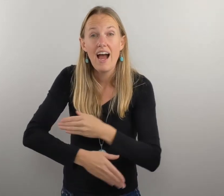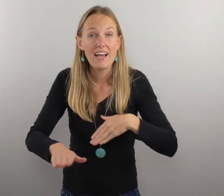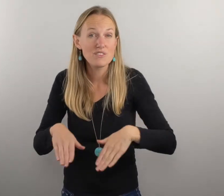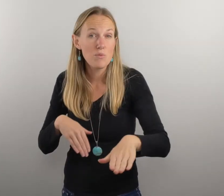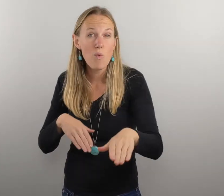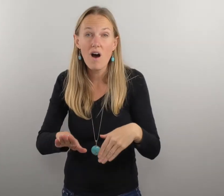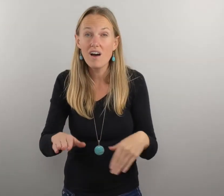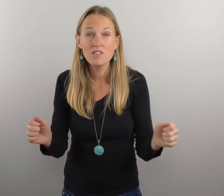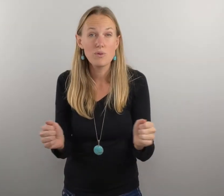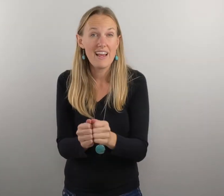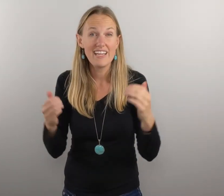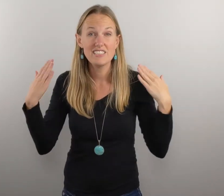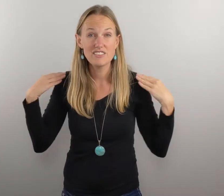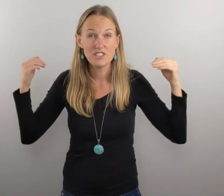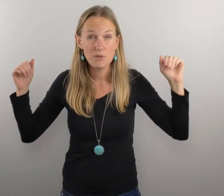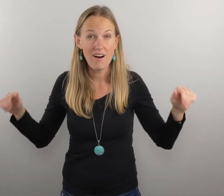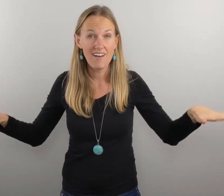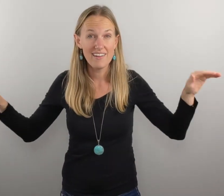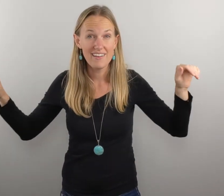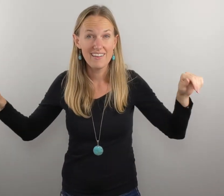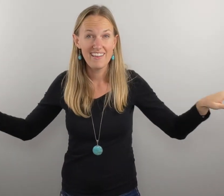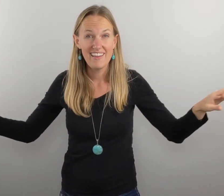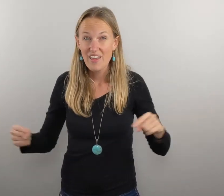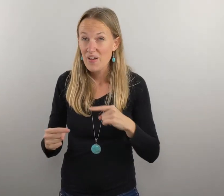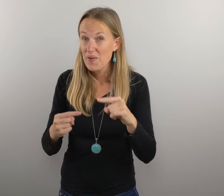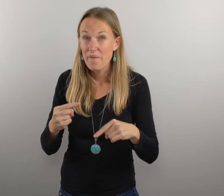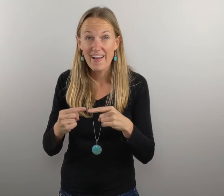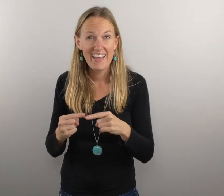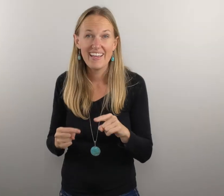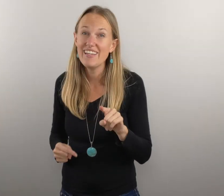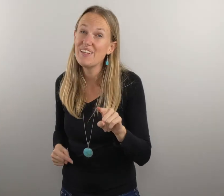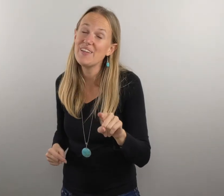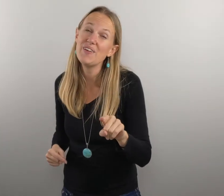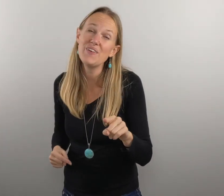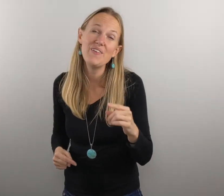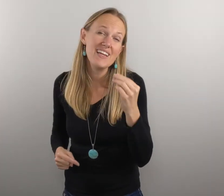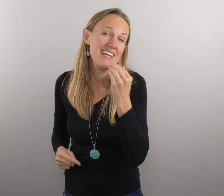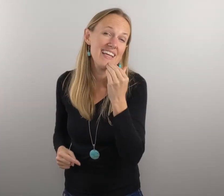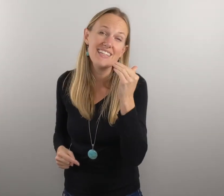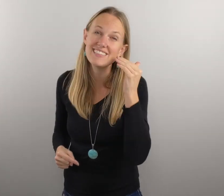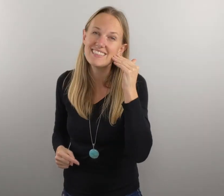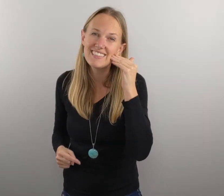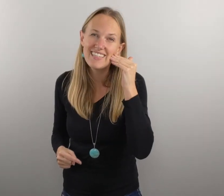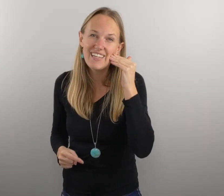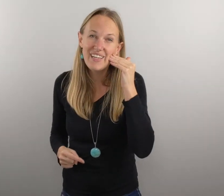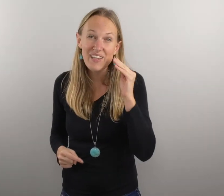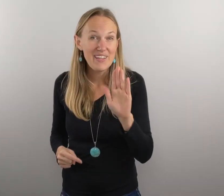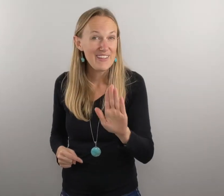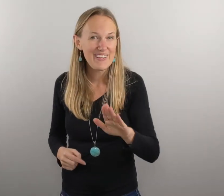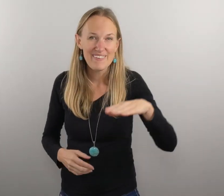has walked where angels trod? When you kiss your